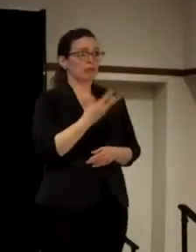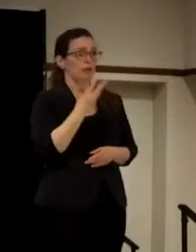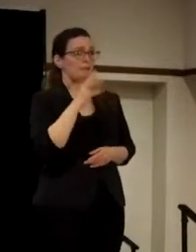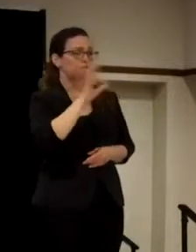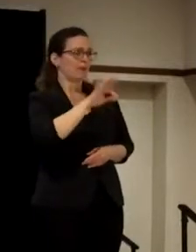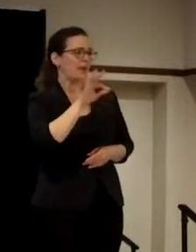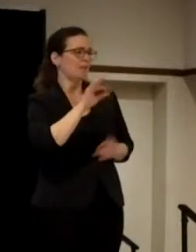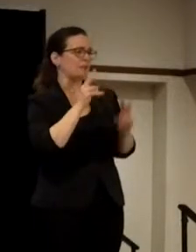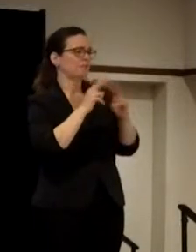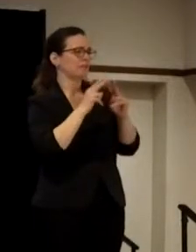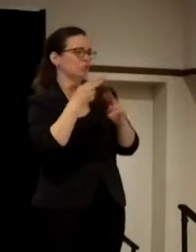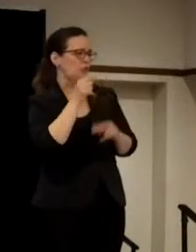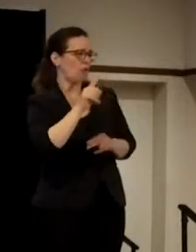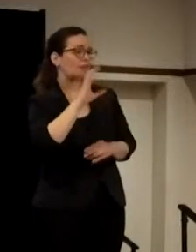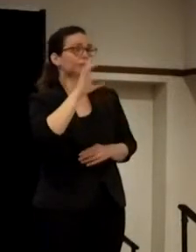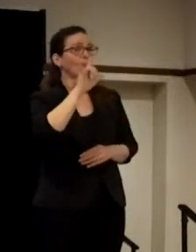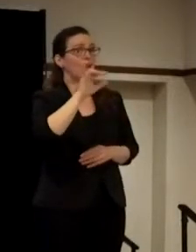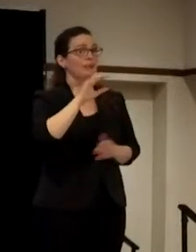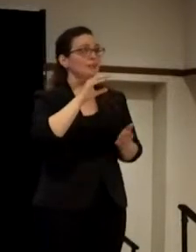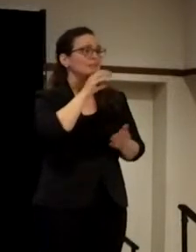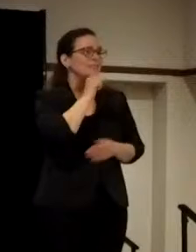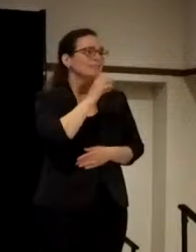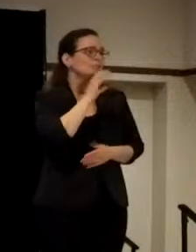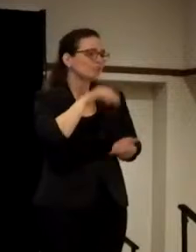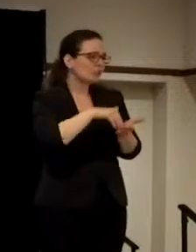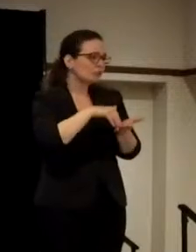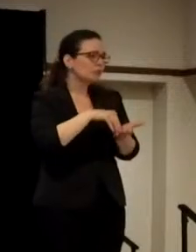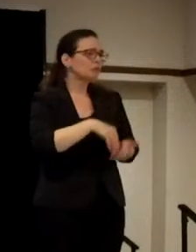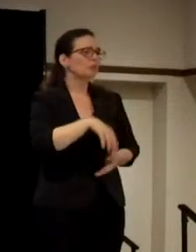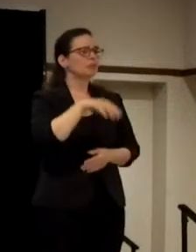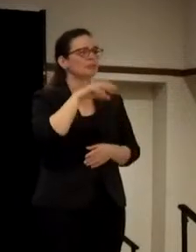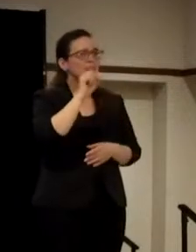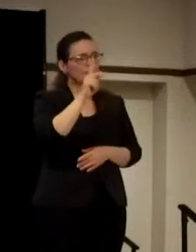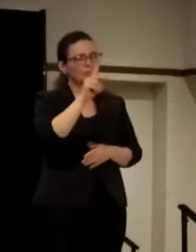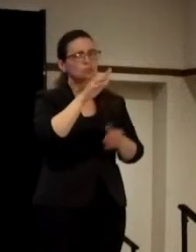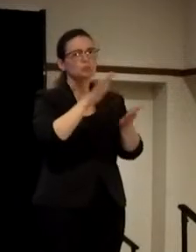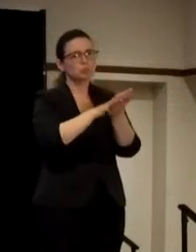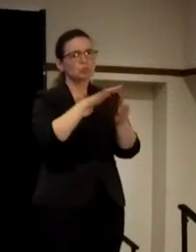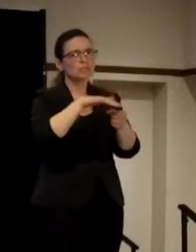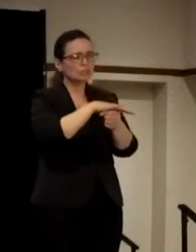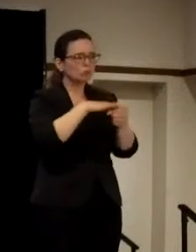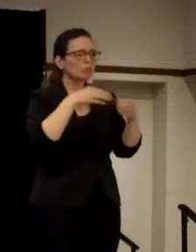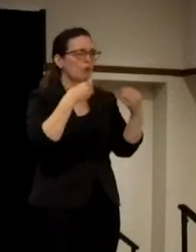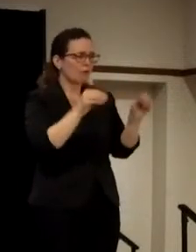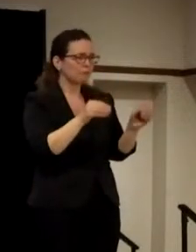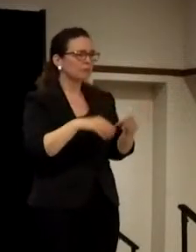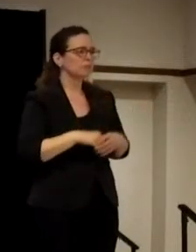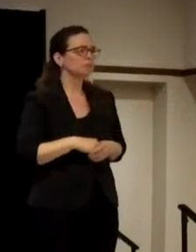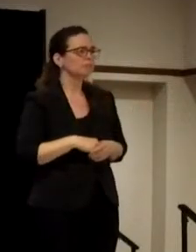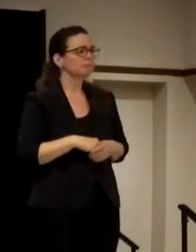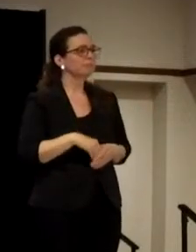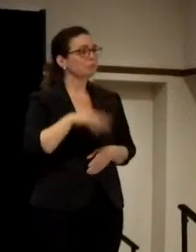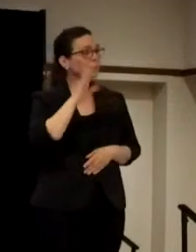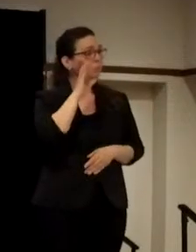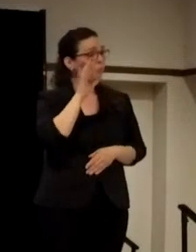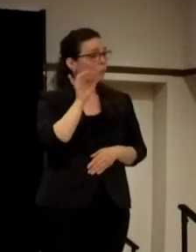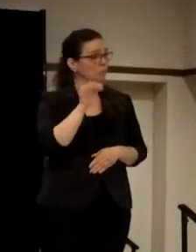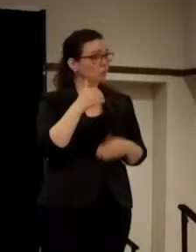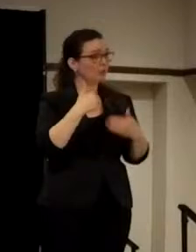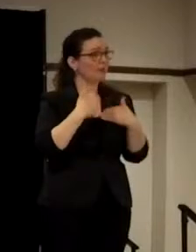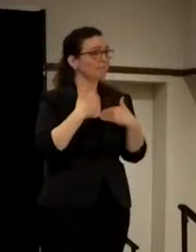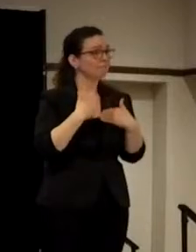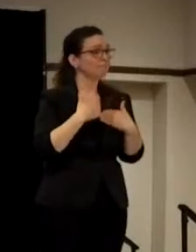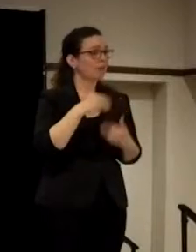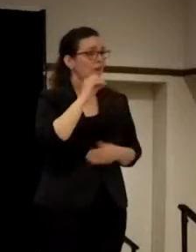media, so I might as well talk about it. 2 things really we're following right now. Certainly widely reported